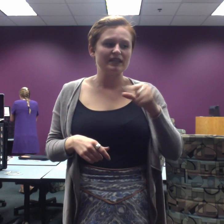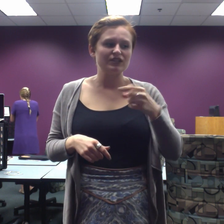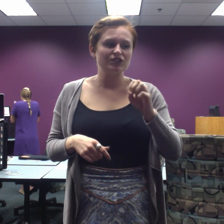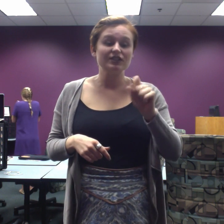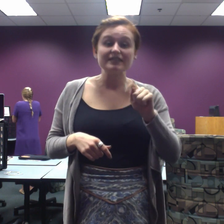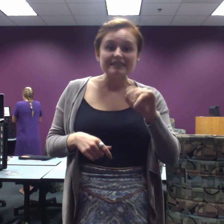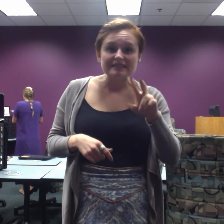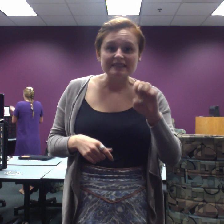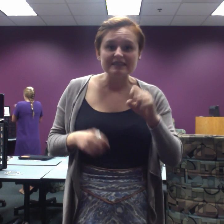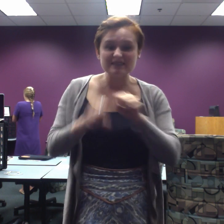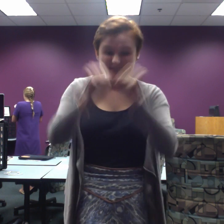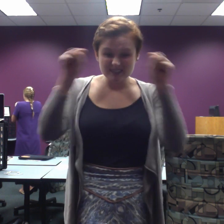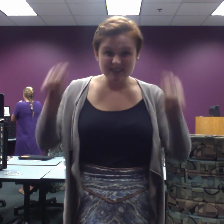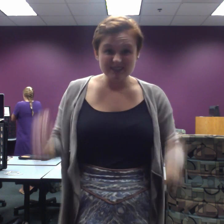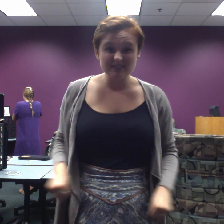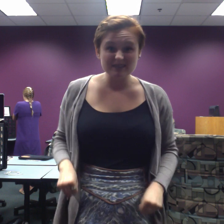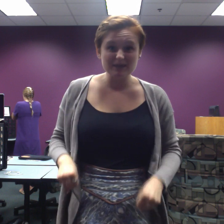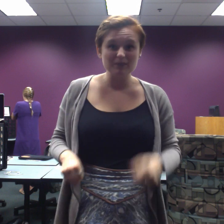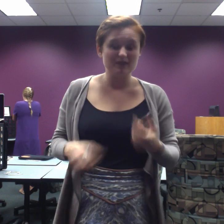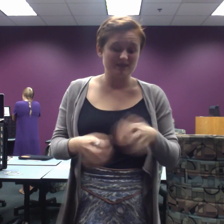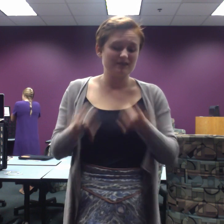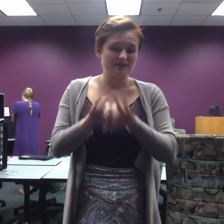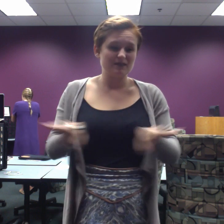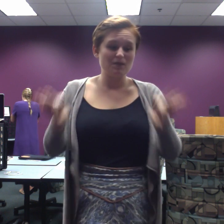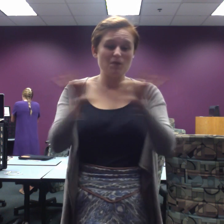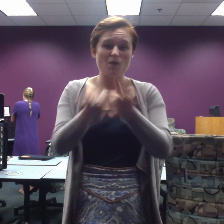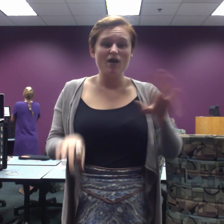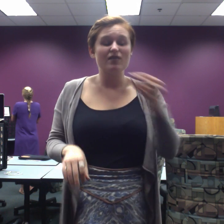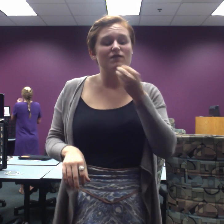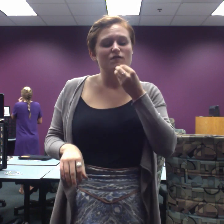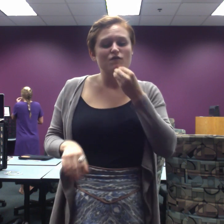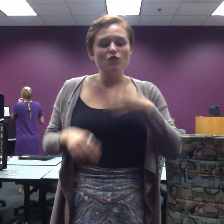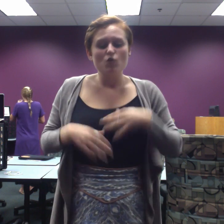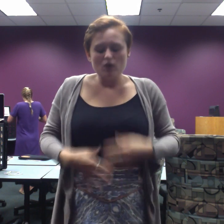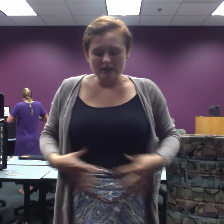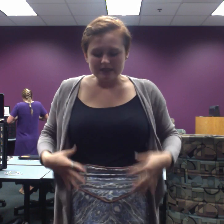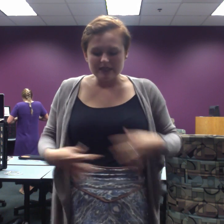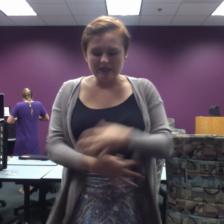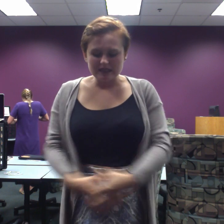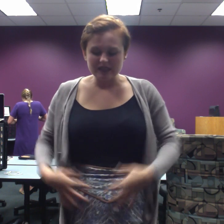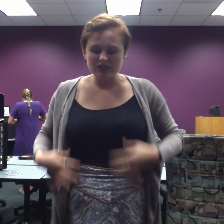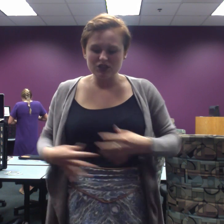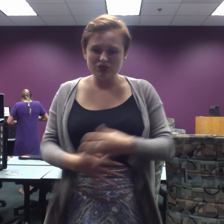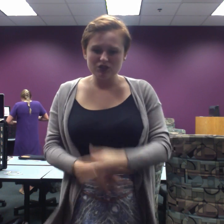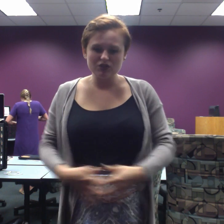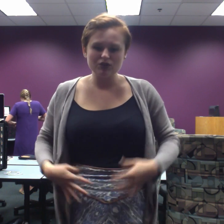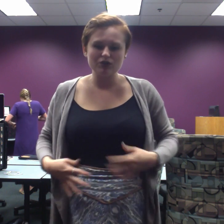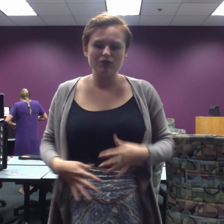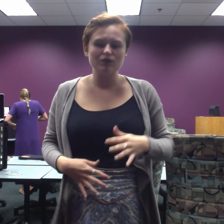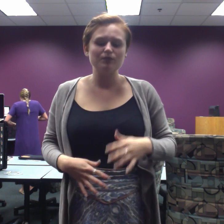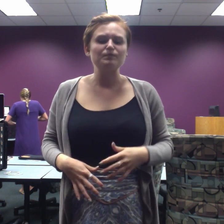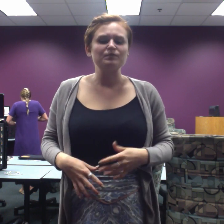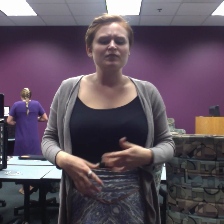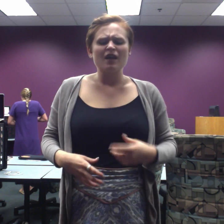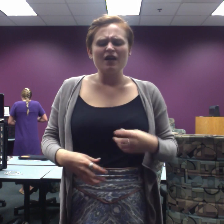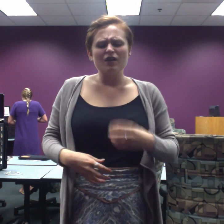that time, when the food is in the digestive system and in the intestines, the food is changed,